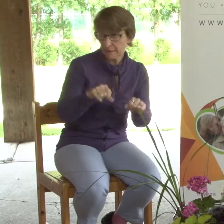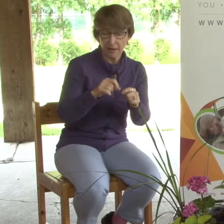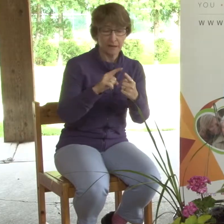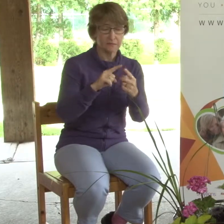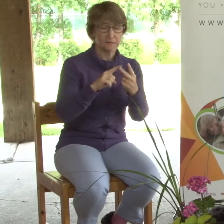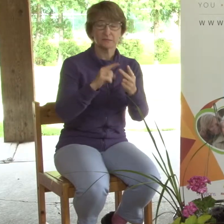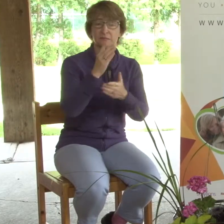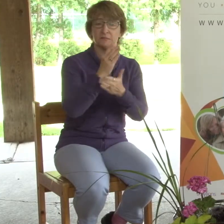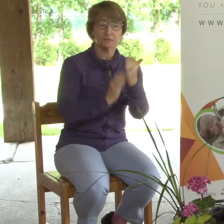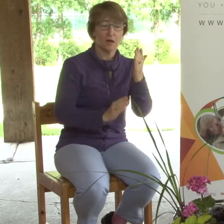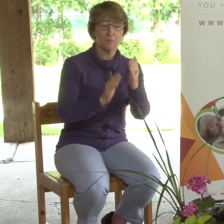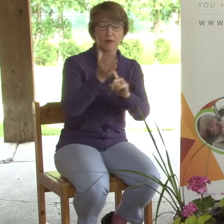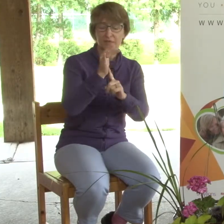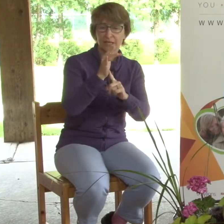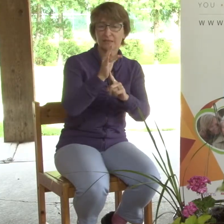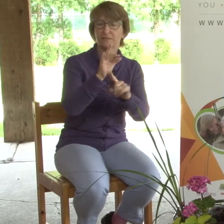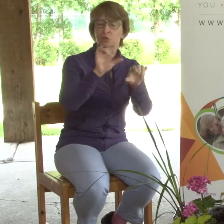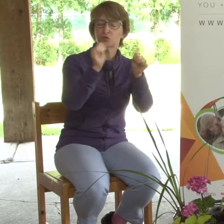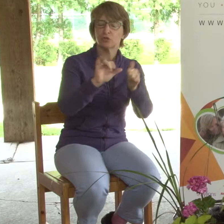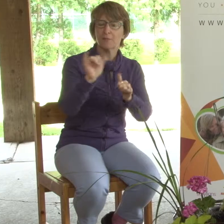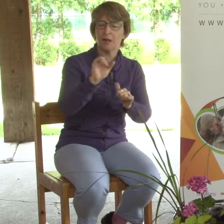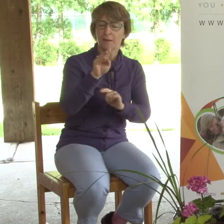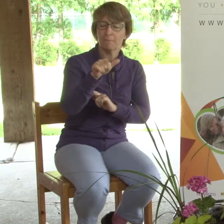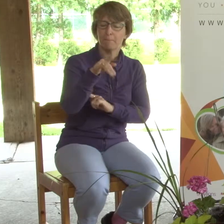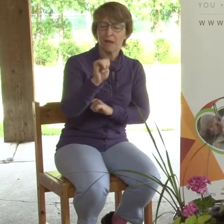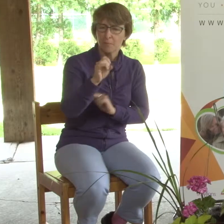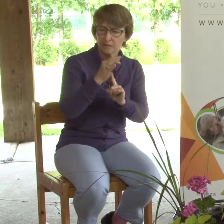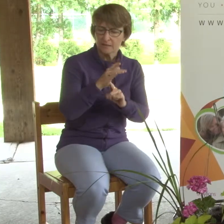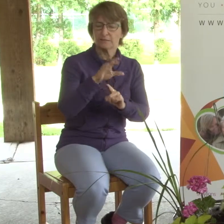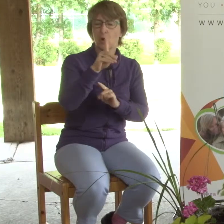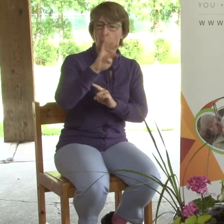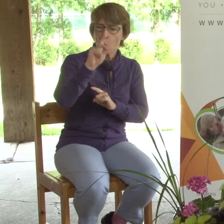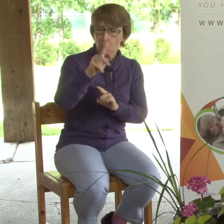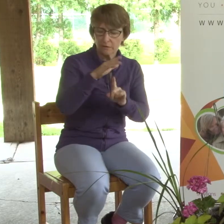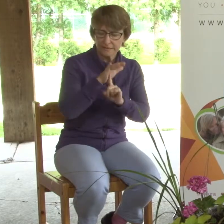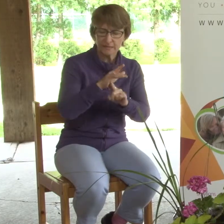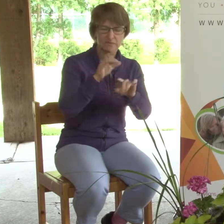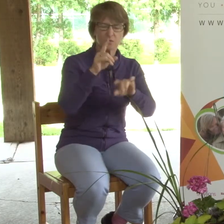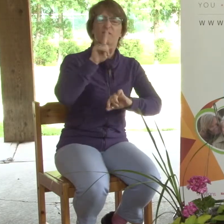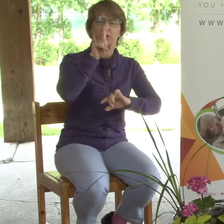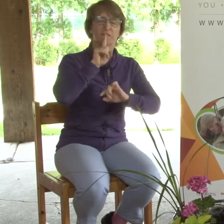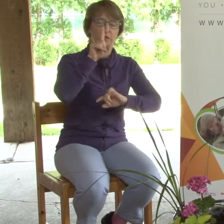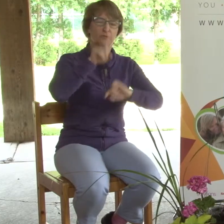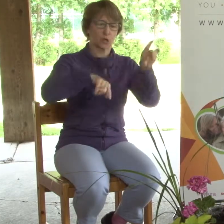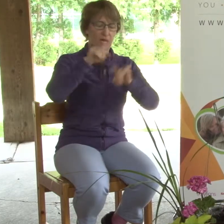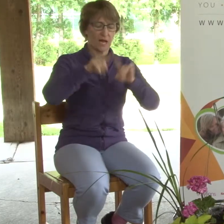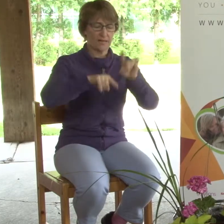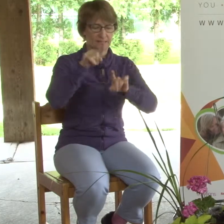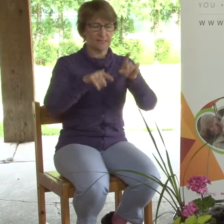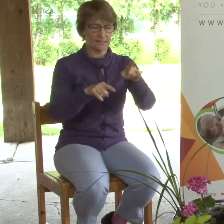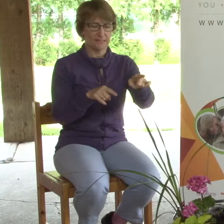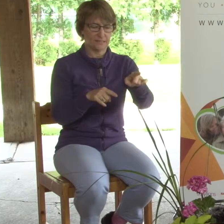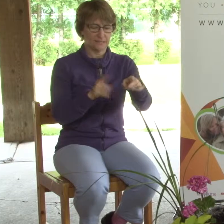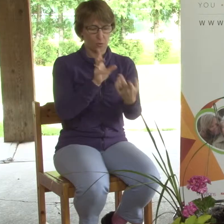an oak leaf shape, it comes with like a maple leaf shape, all different kinds and varieties of flowers. So there's something that will suit the texture